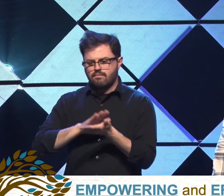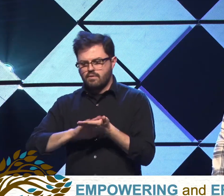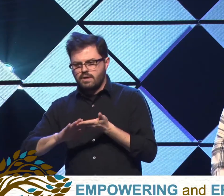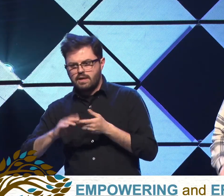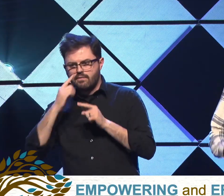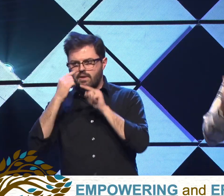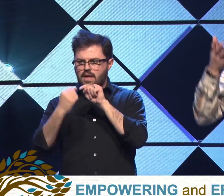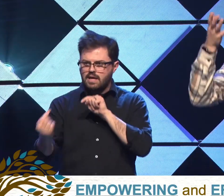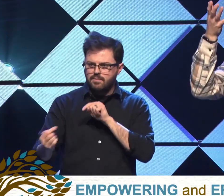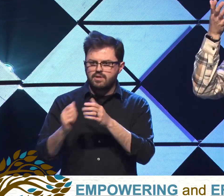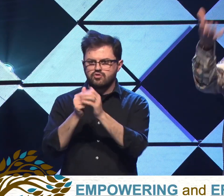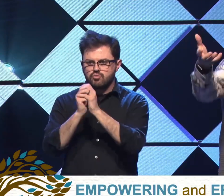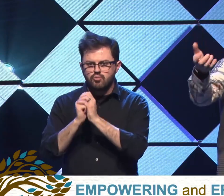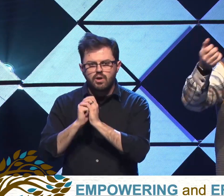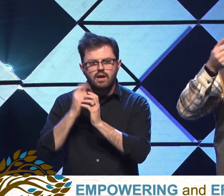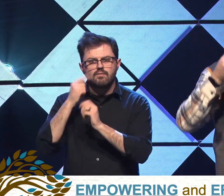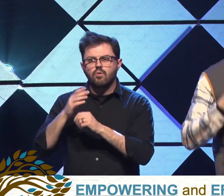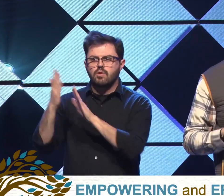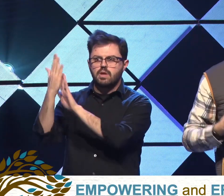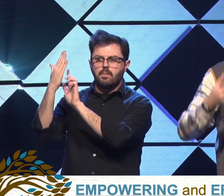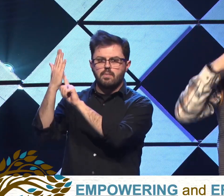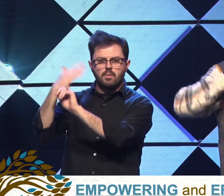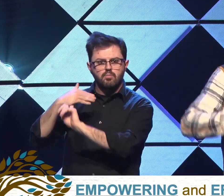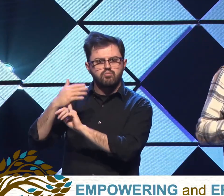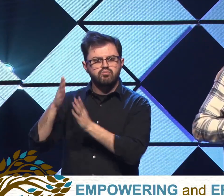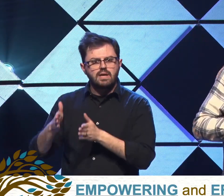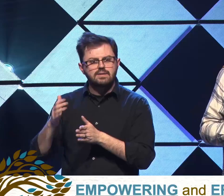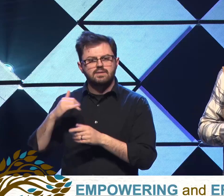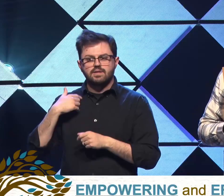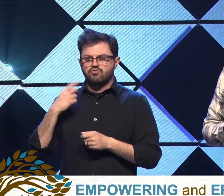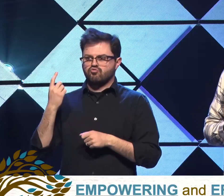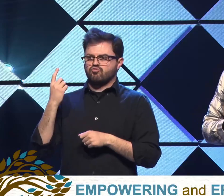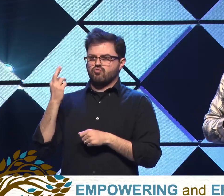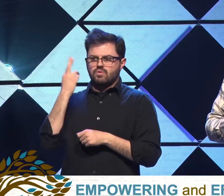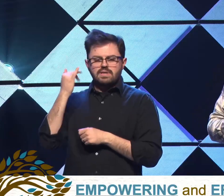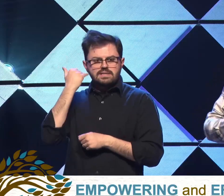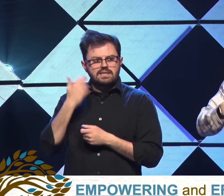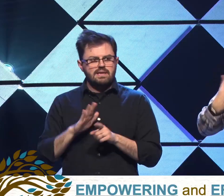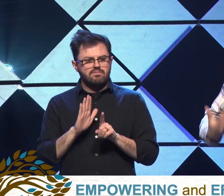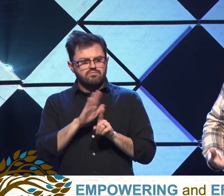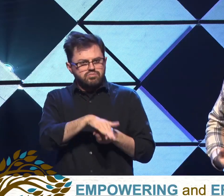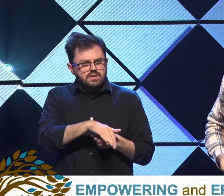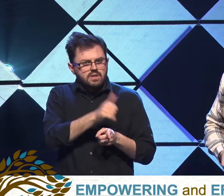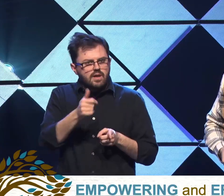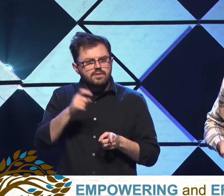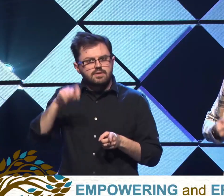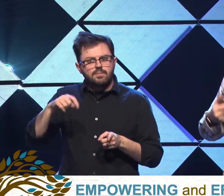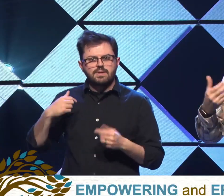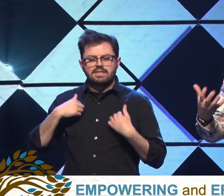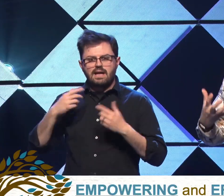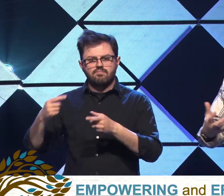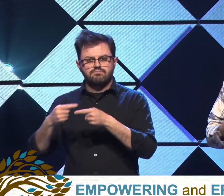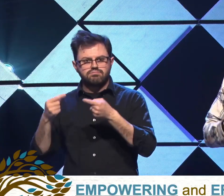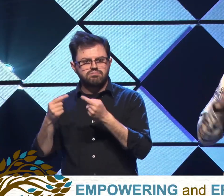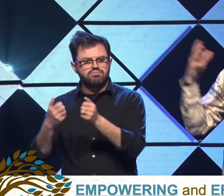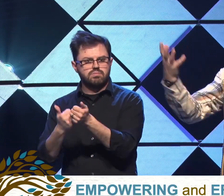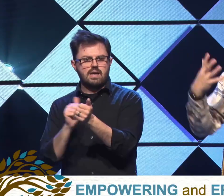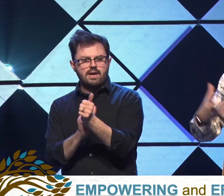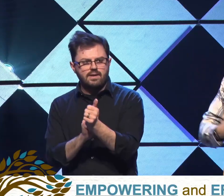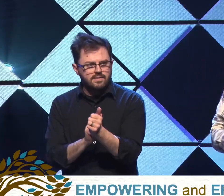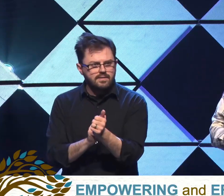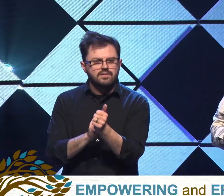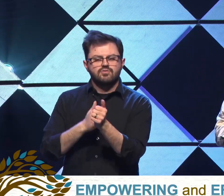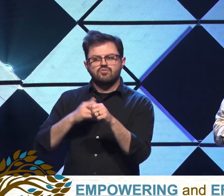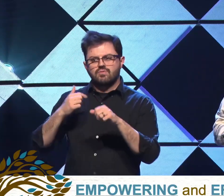us, to recognize that wounded people wound people, and I'm a wounded person, and I have to find healing for that and forgiveness for that, and